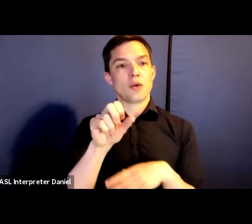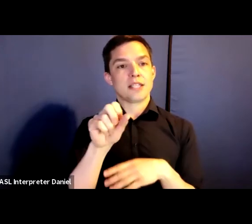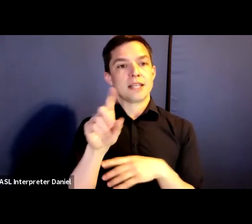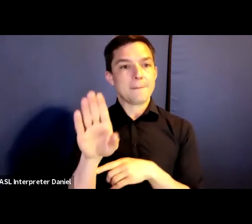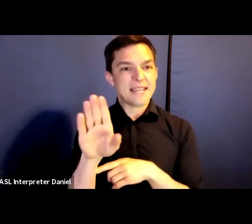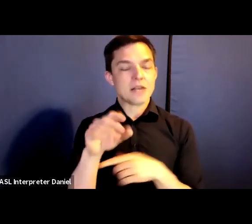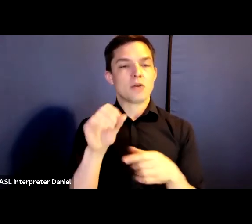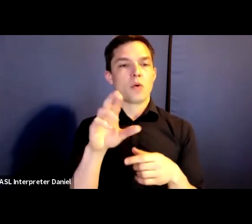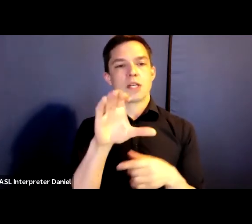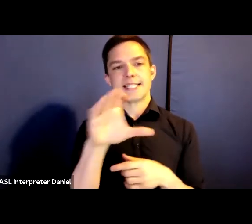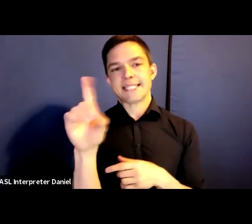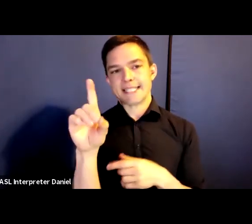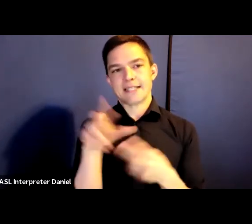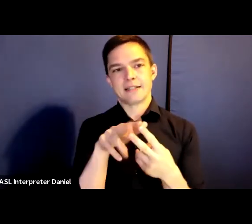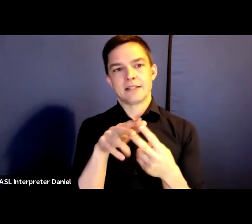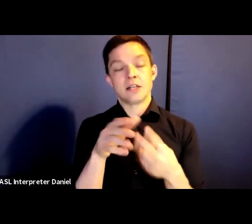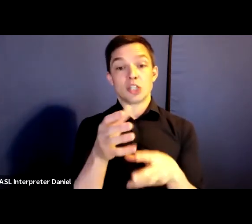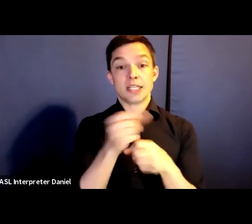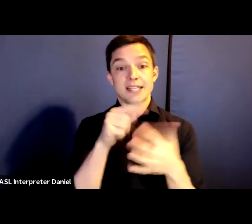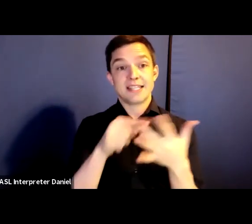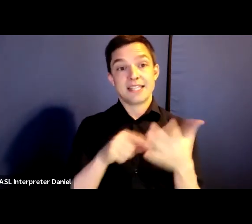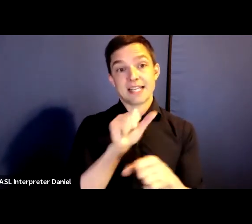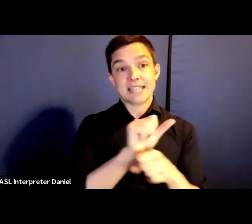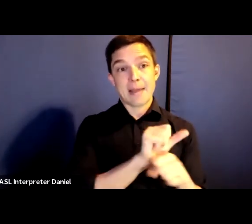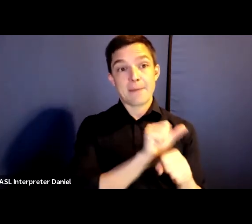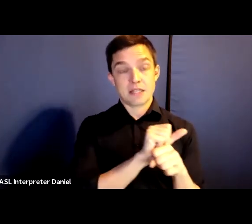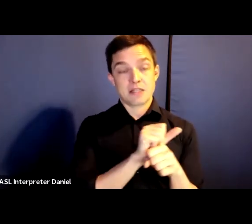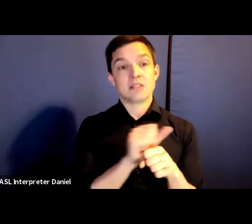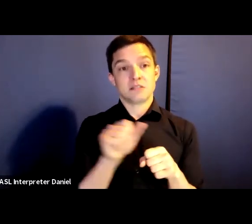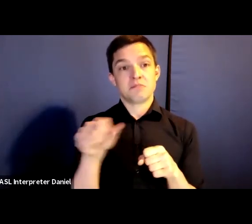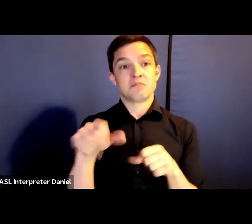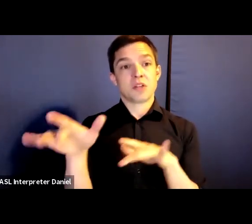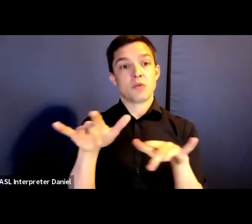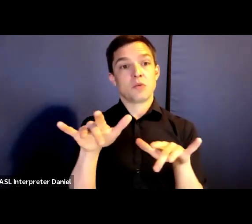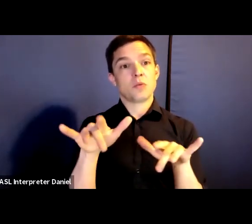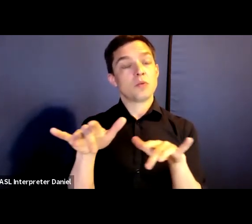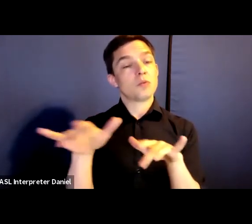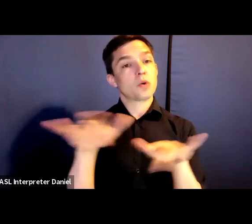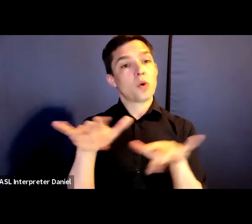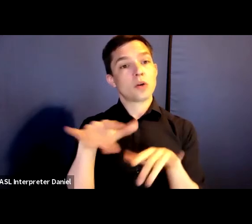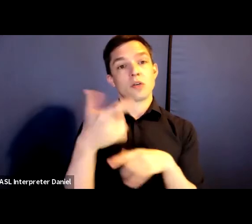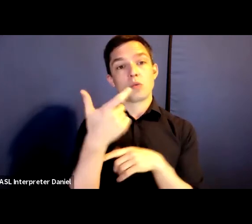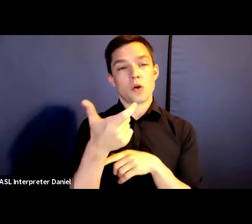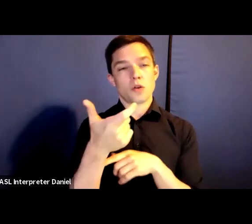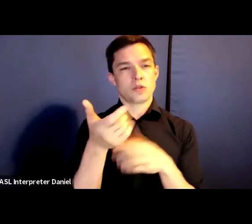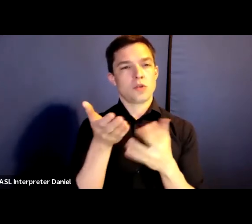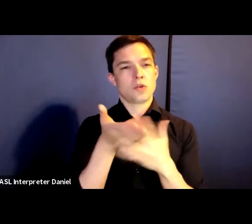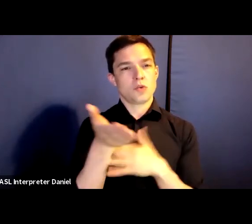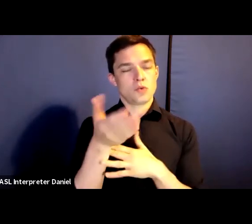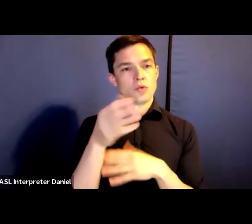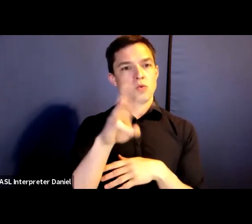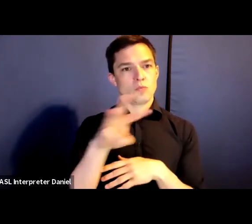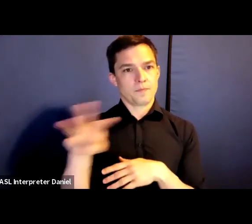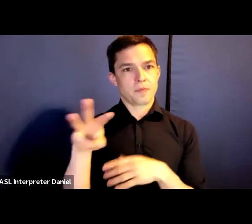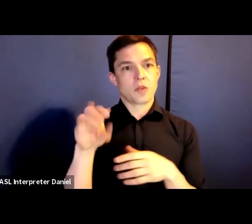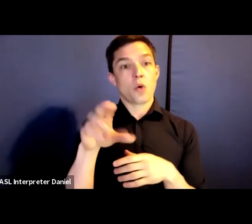CD. To receive the assignments, participants could send recorded audio via WhatsApp or documents or by a phone